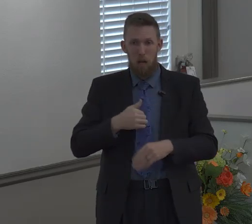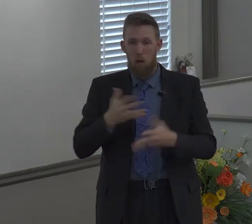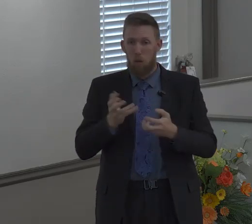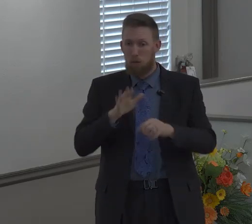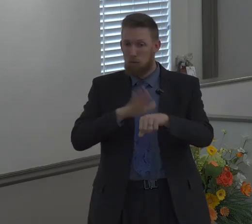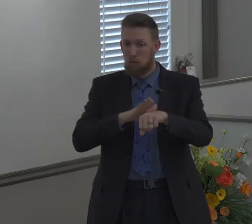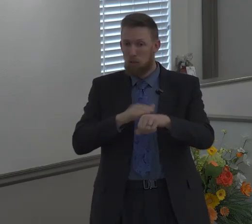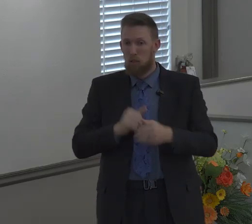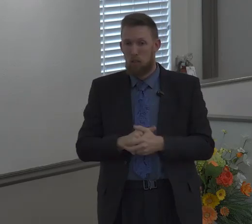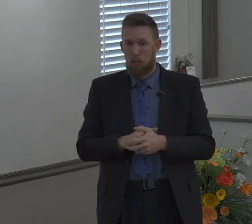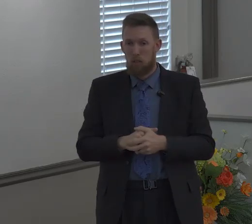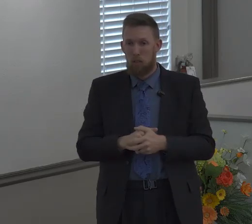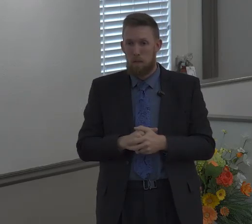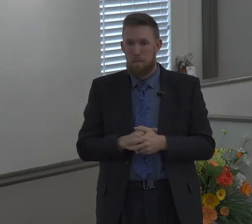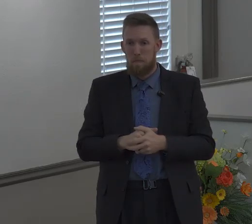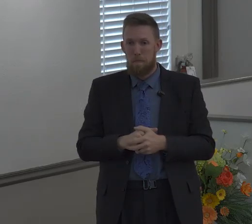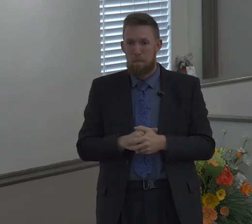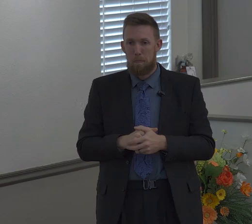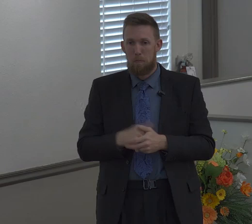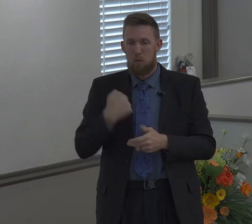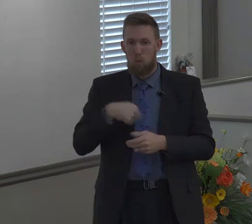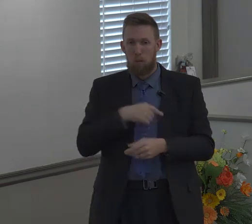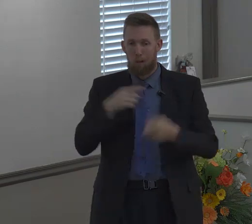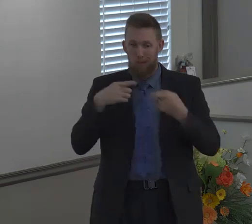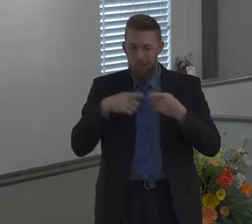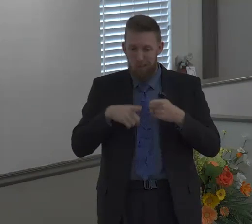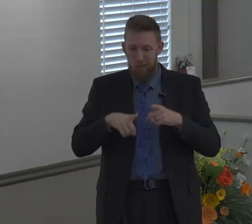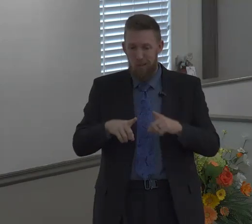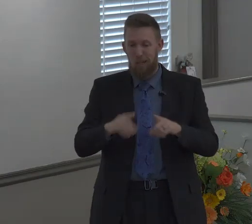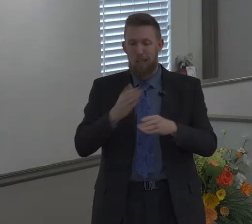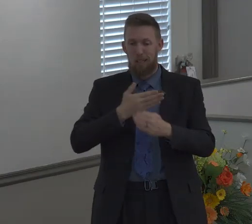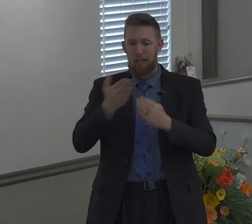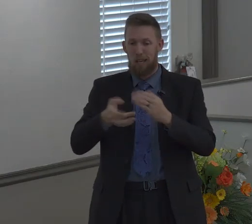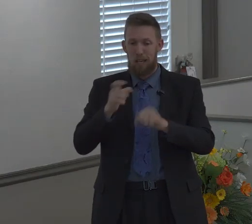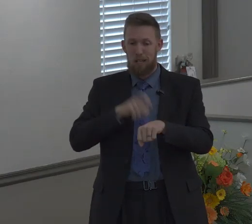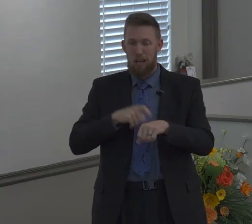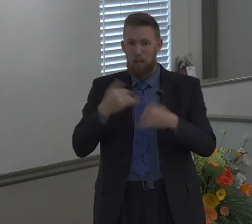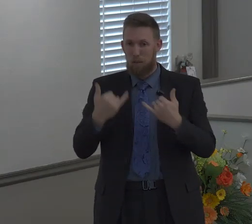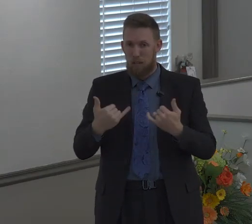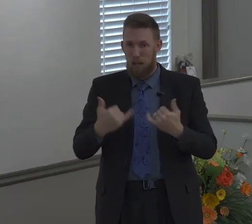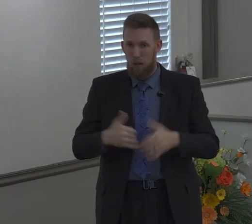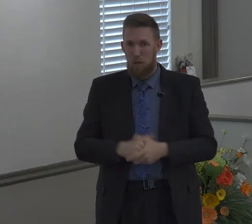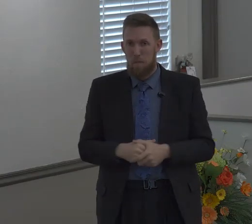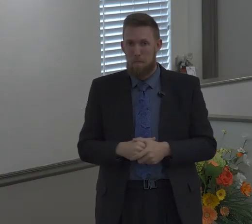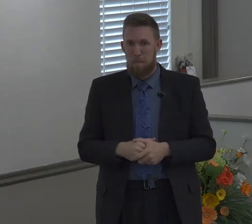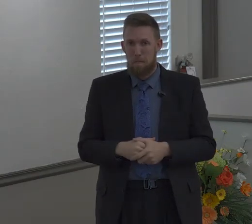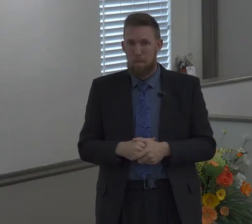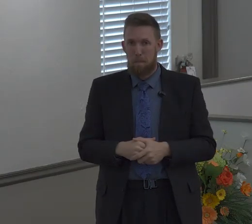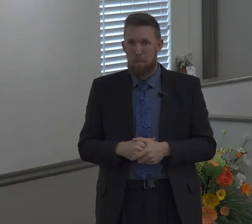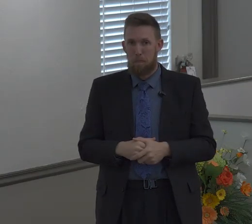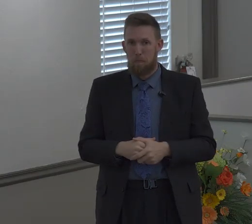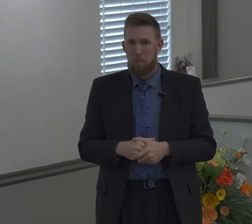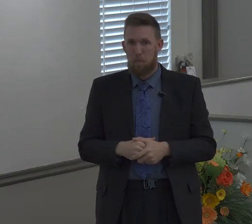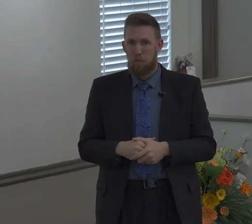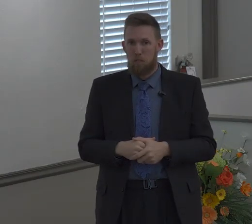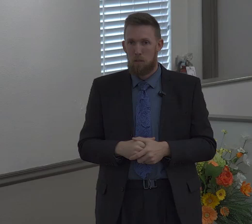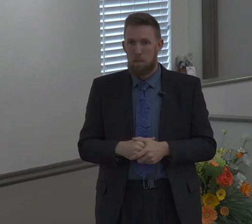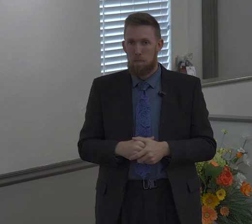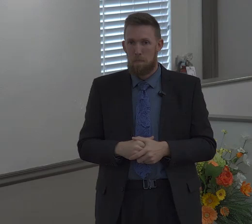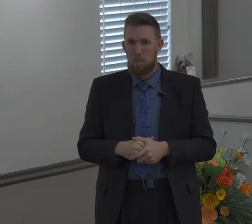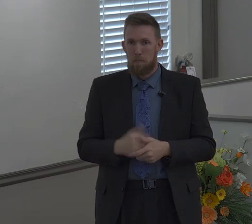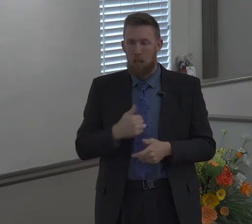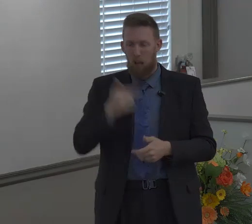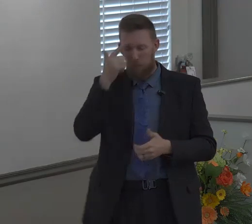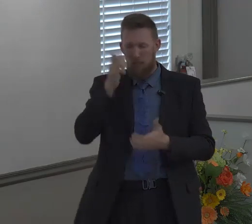We've been in the latter times since the ascension of Christ. But I believe that we are in the